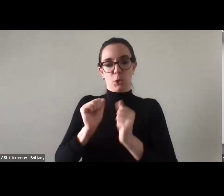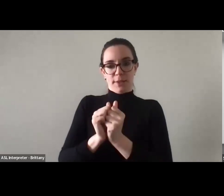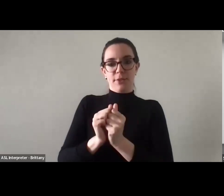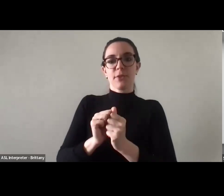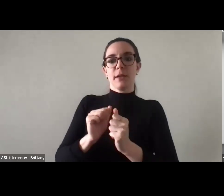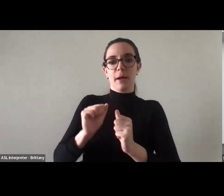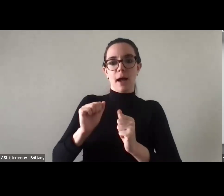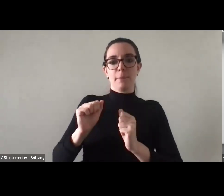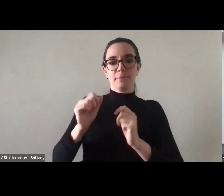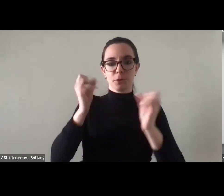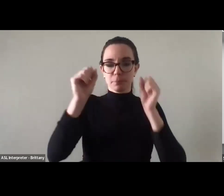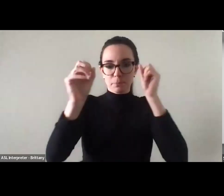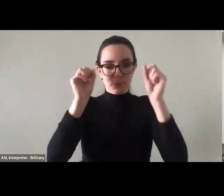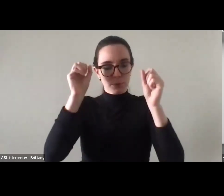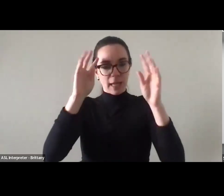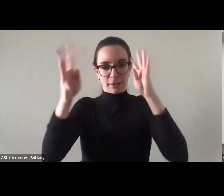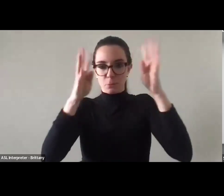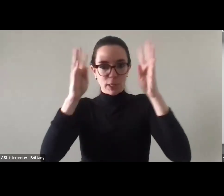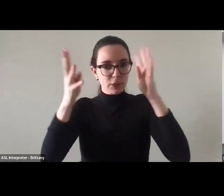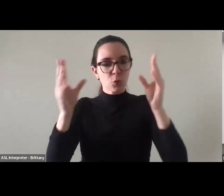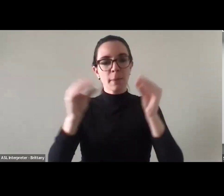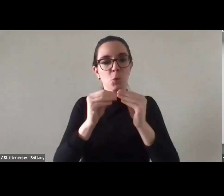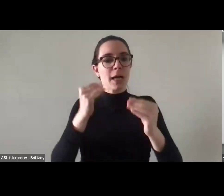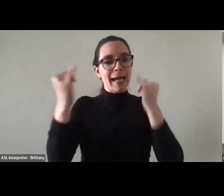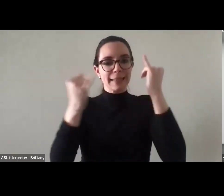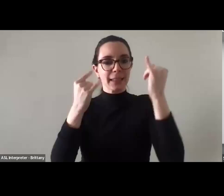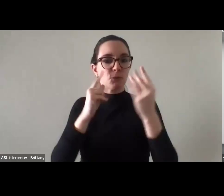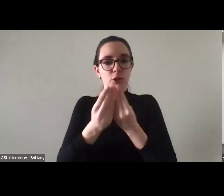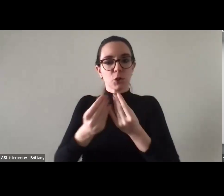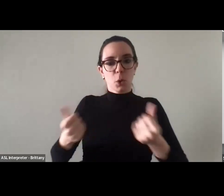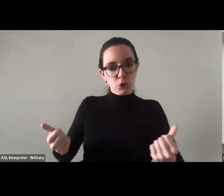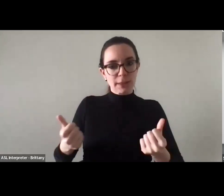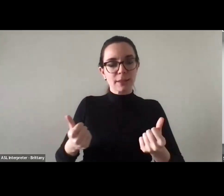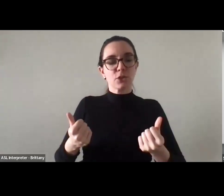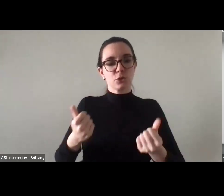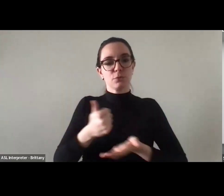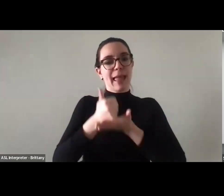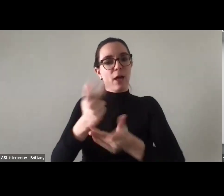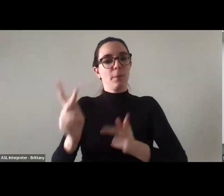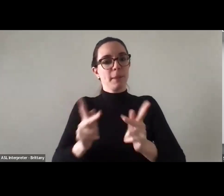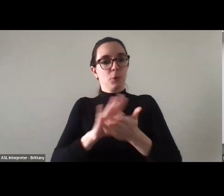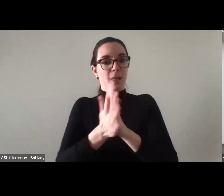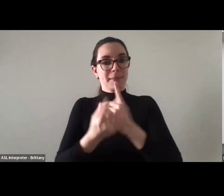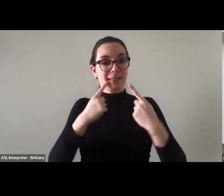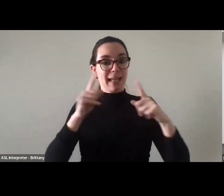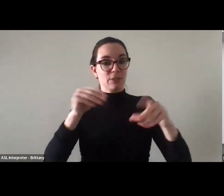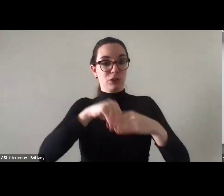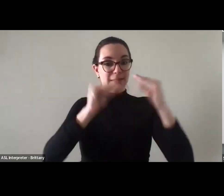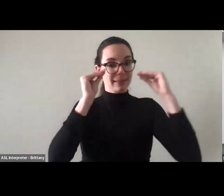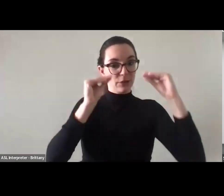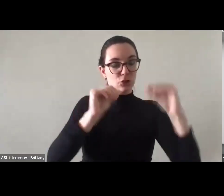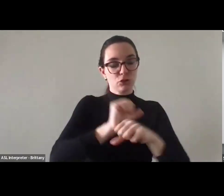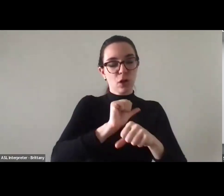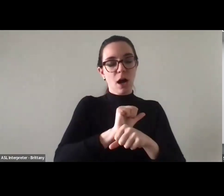for folks to be successful in apprenticeships focused on teaching, and to have jobs, as I say, in